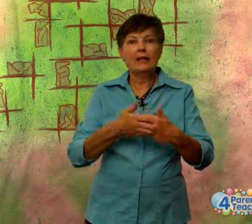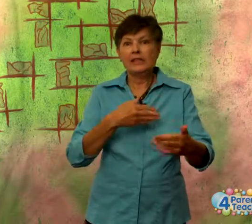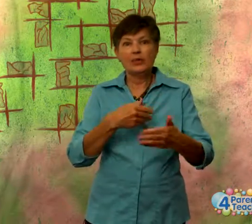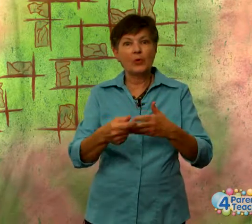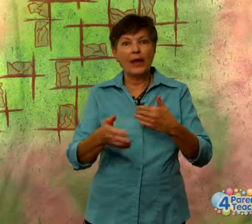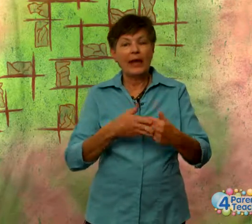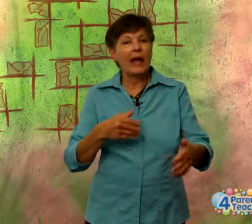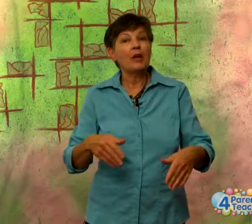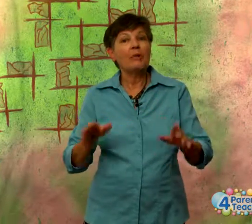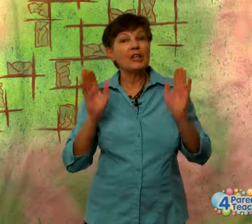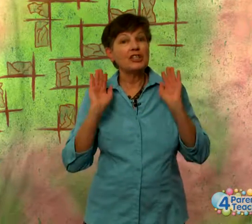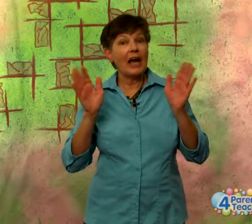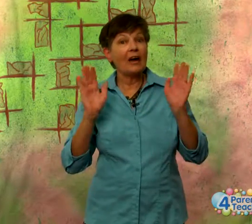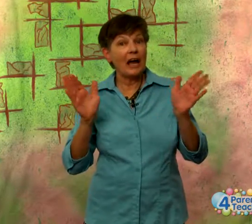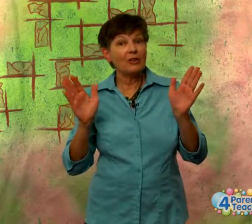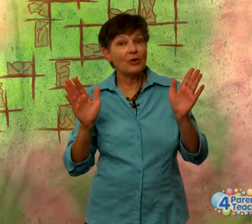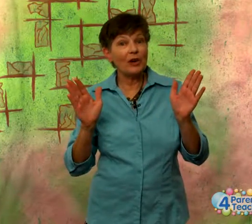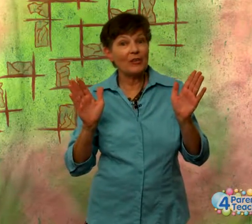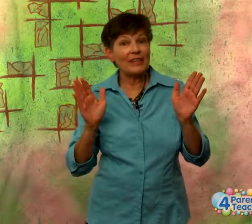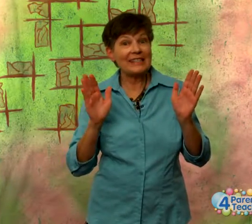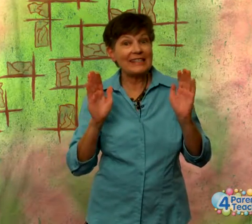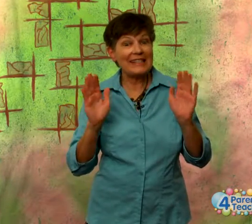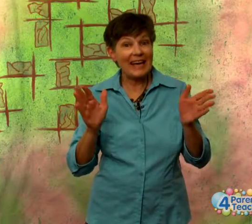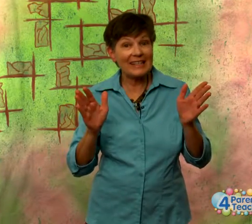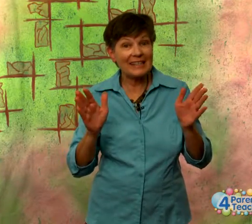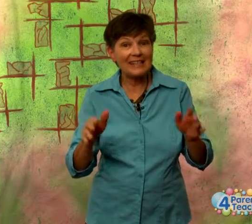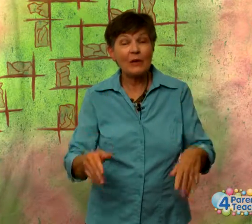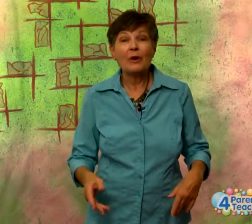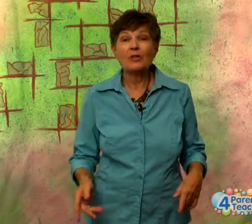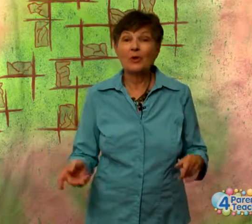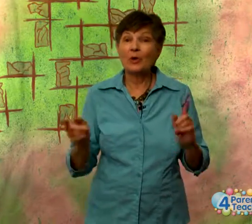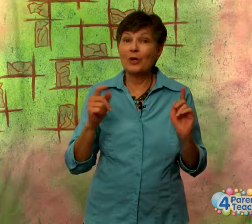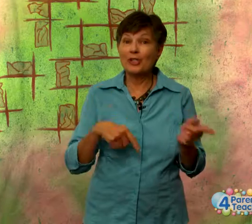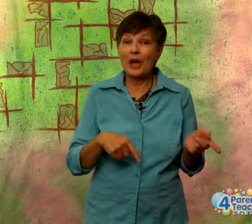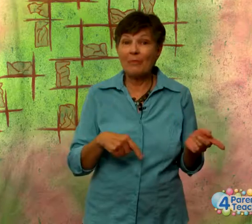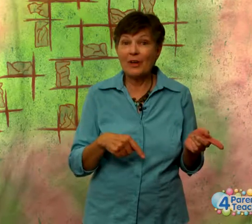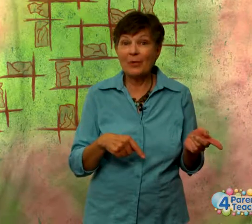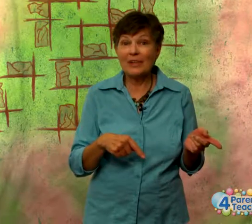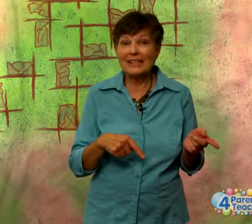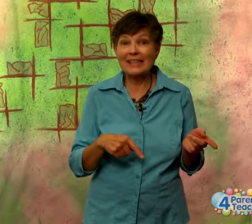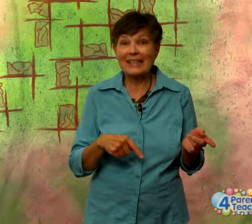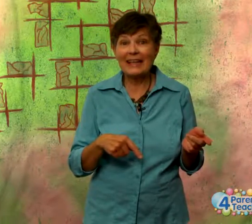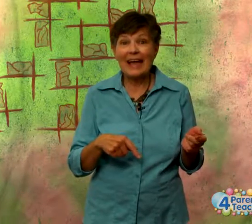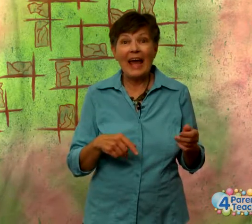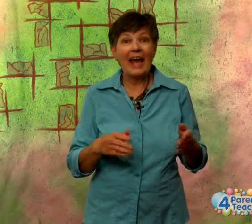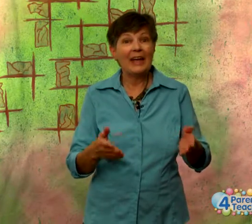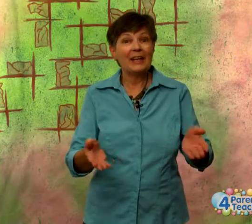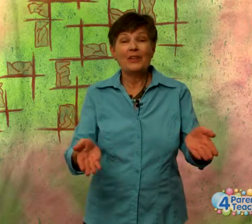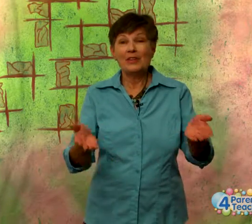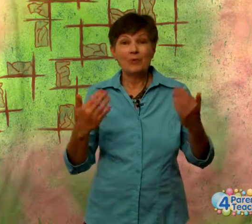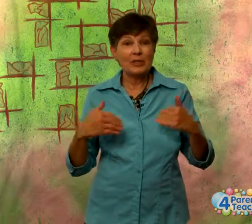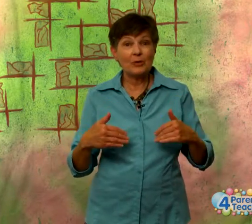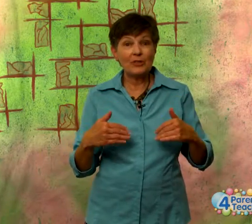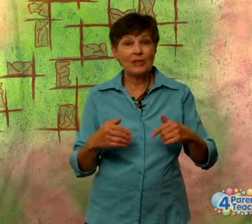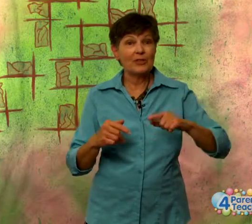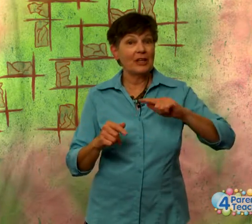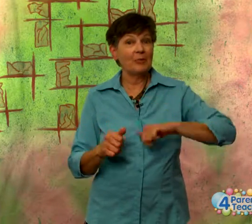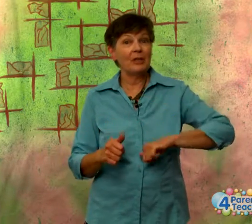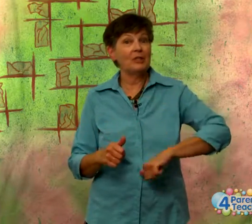This is great. A big shout out to our friends in Texas. I was doing a workshop there recently, and these preschool teachers that had been